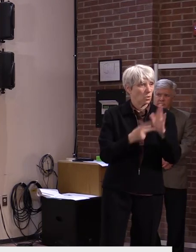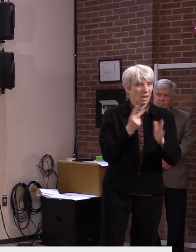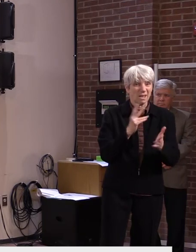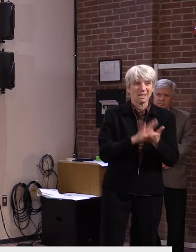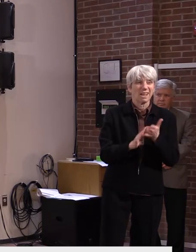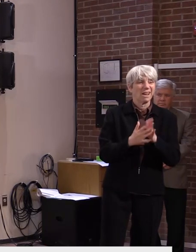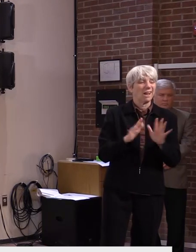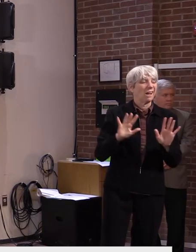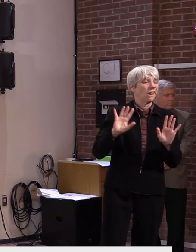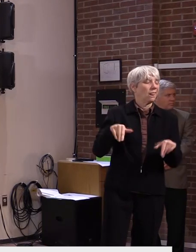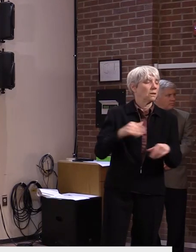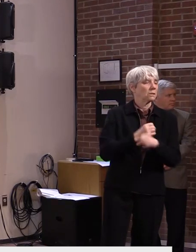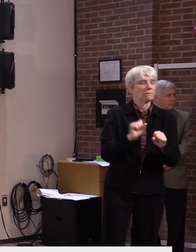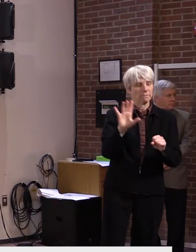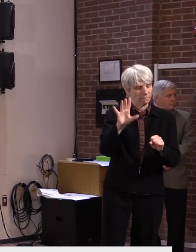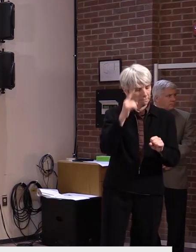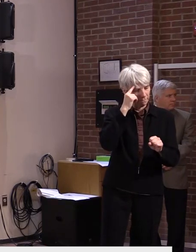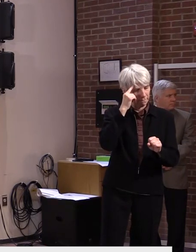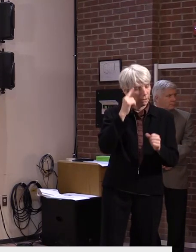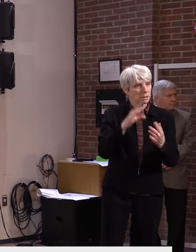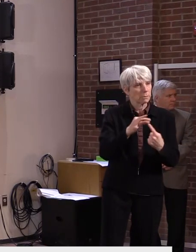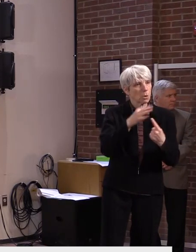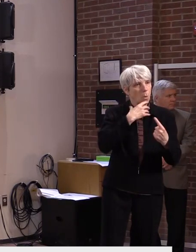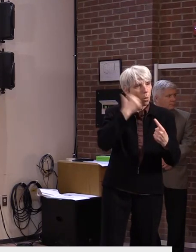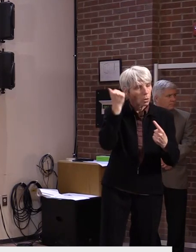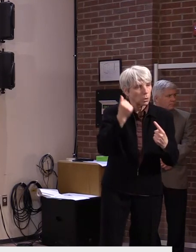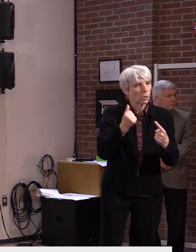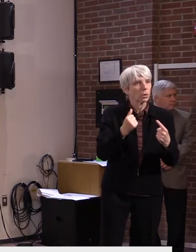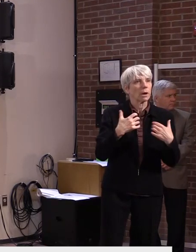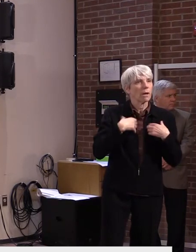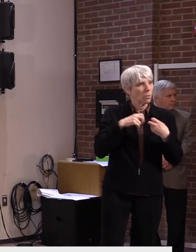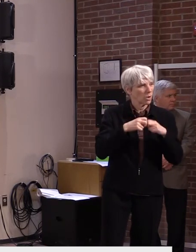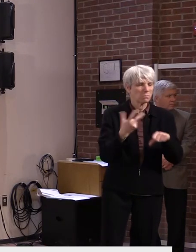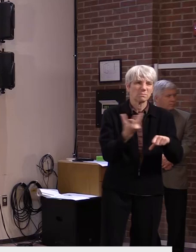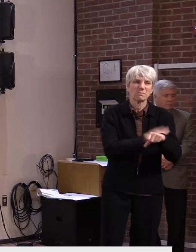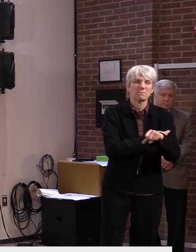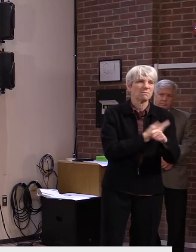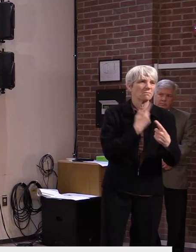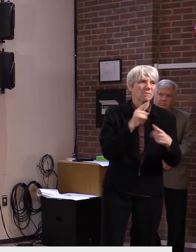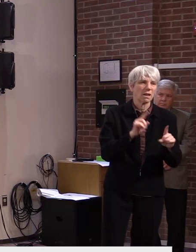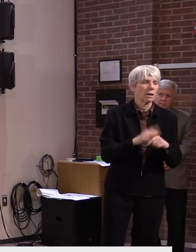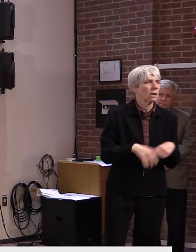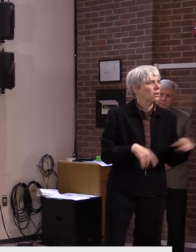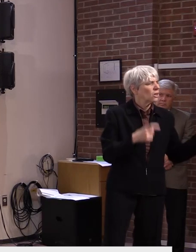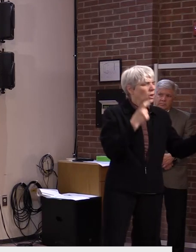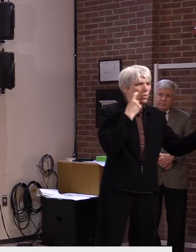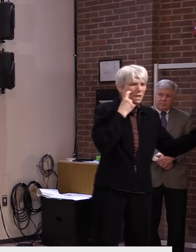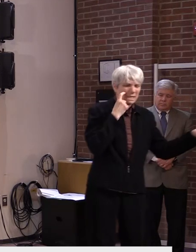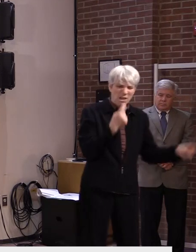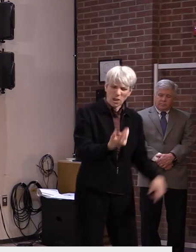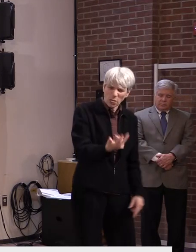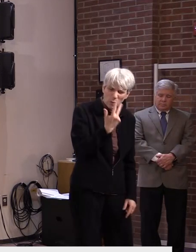important. Governor, we've now had three incidents at high school athletic contests in which ugliness,